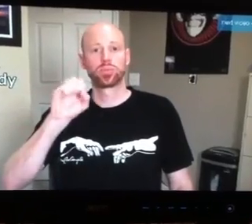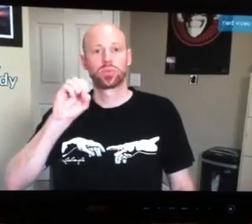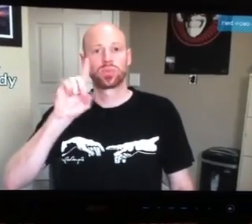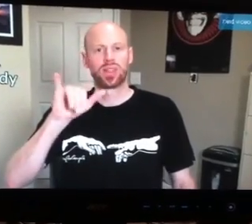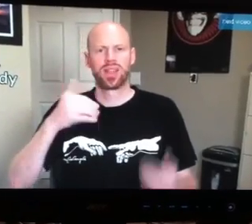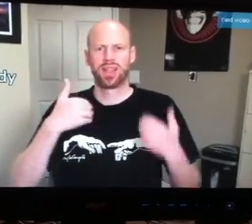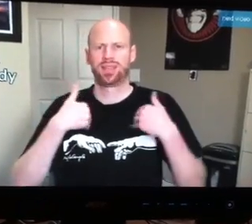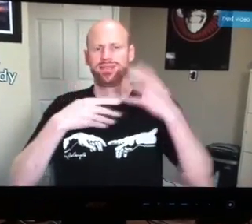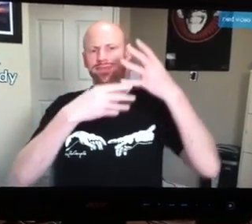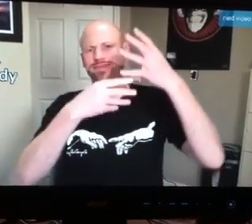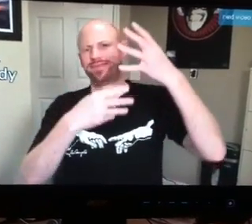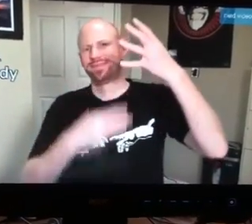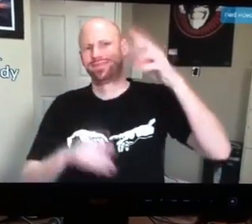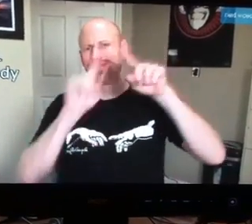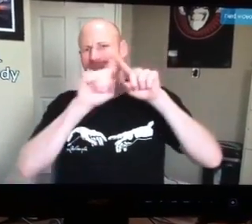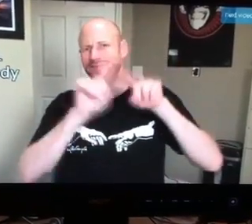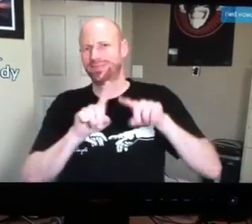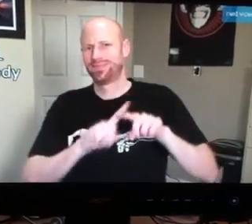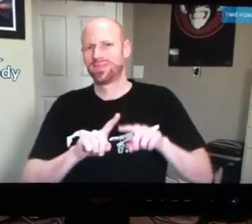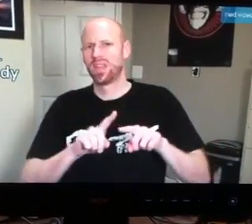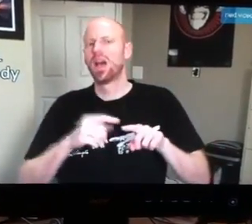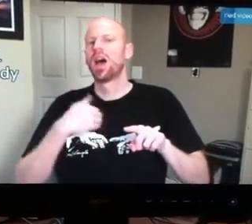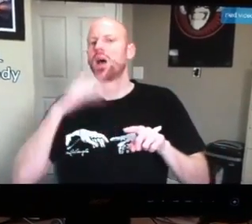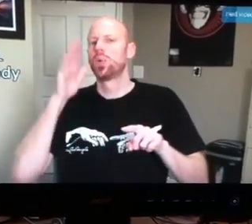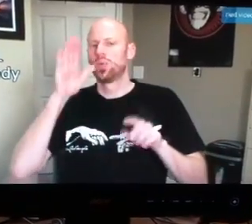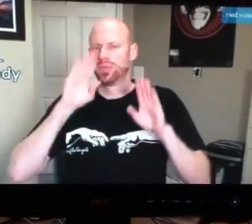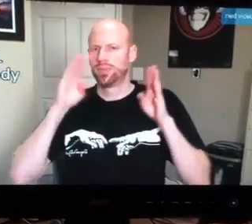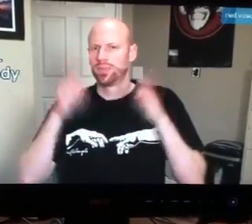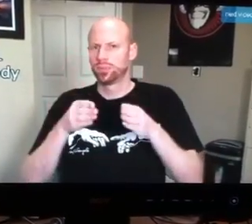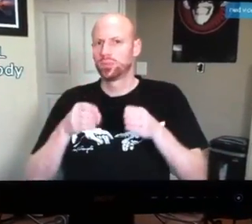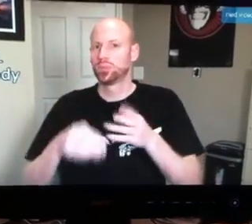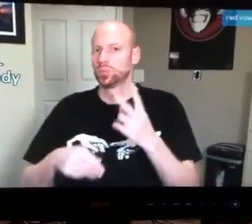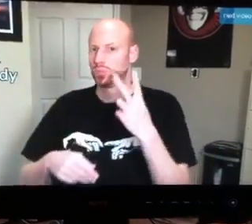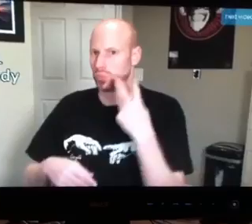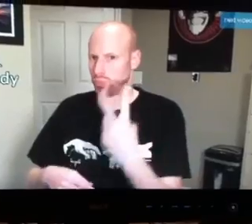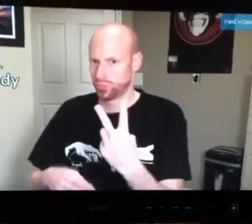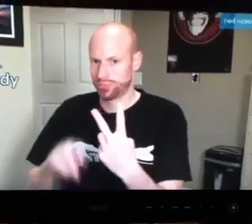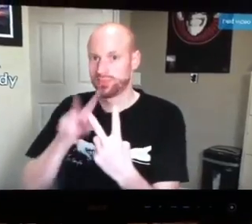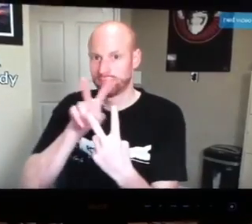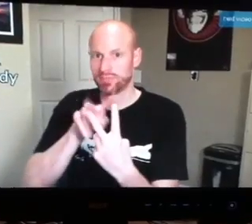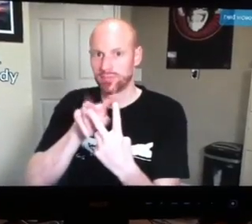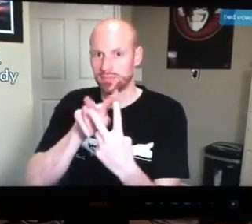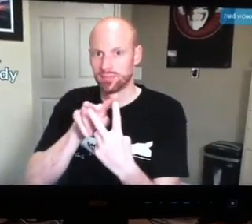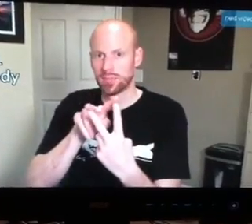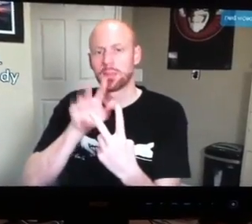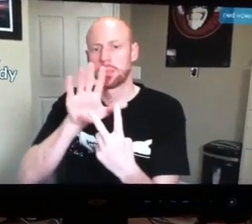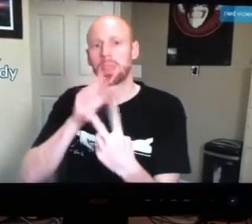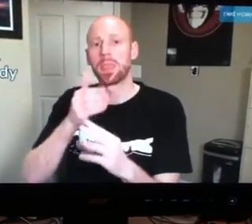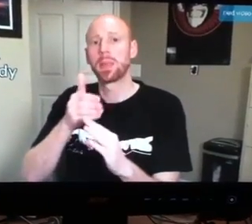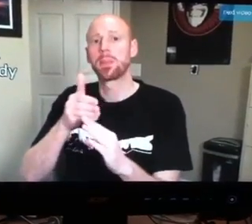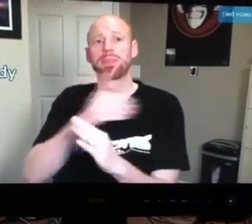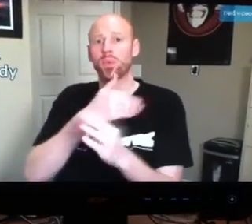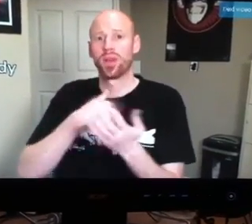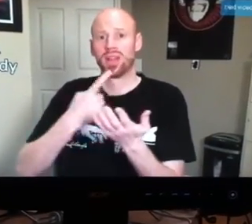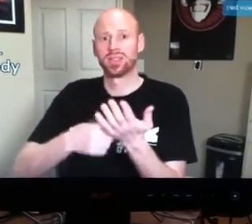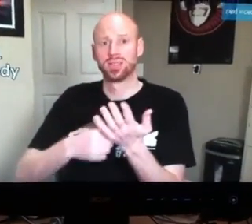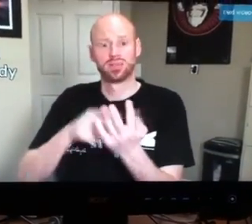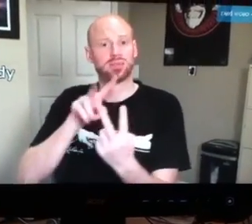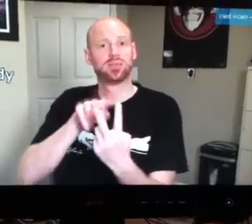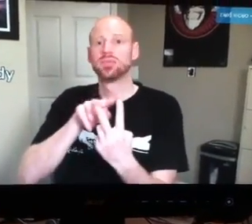So ASL prosody has many, many different features, but today we're just going to focus on two of them. And before I